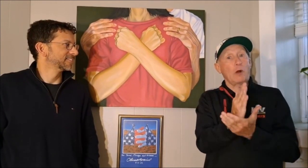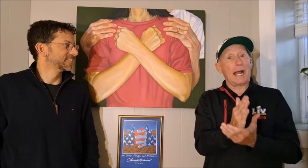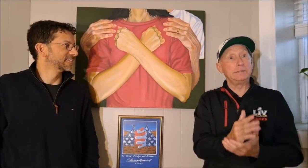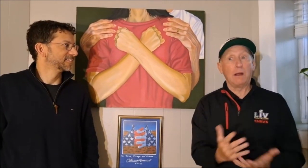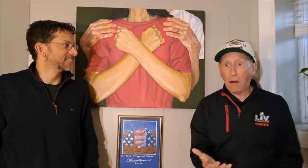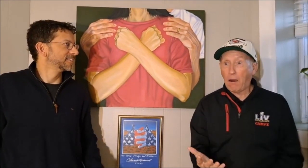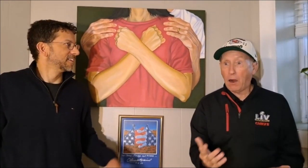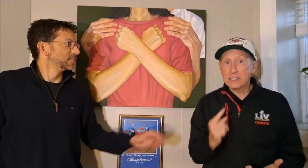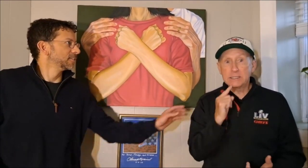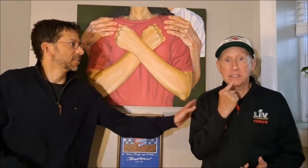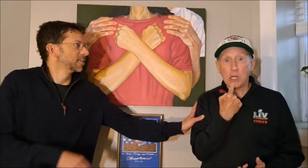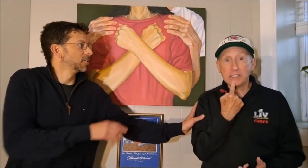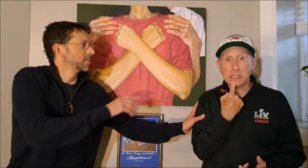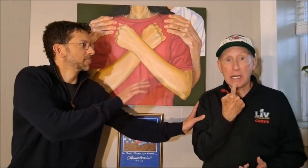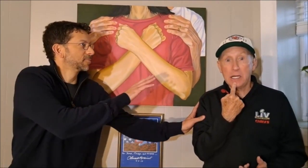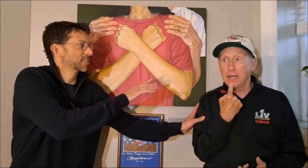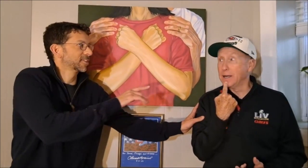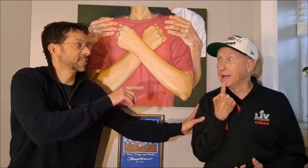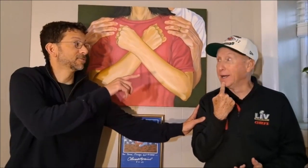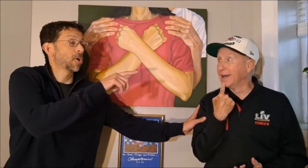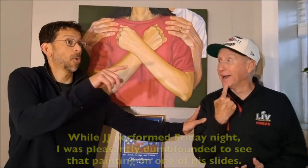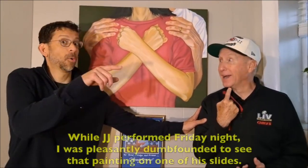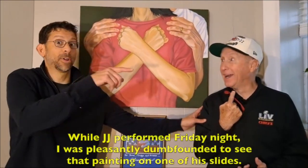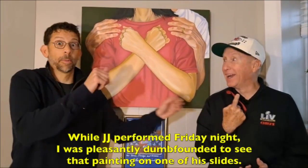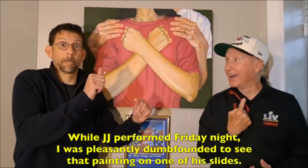right. Seriously?